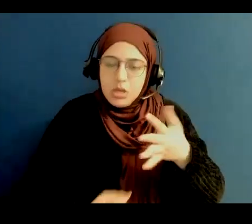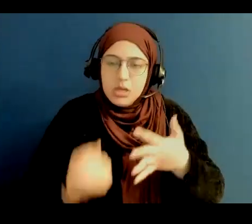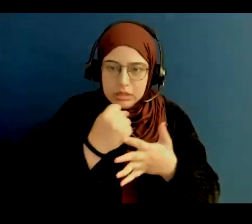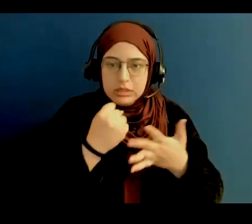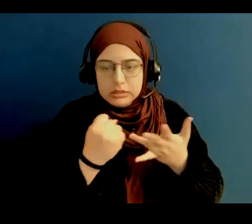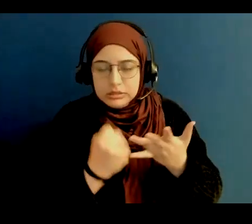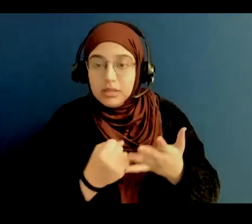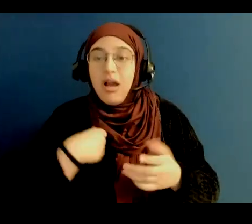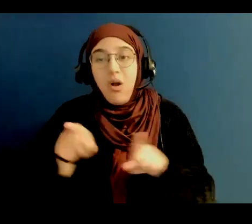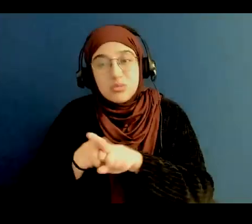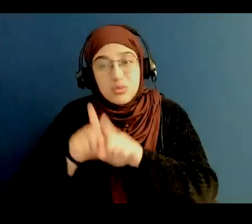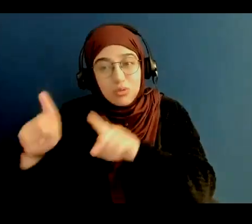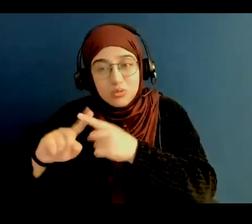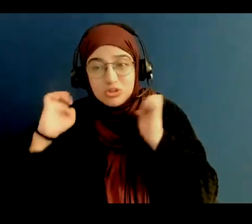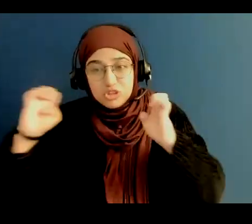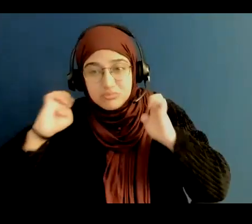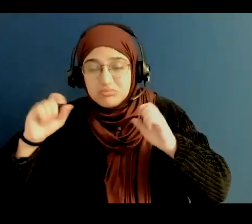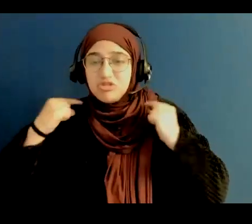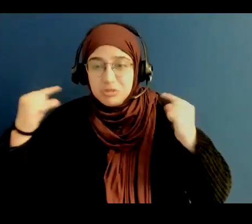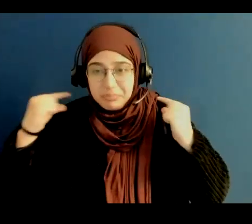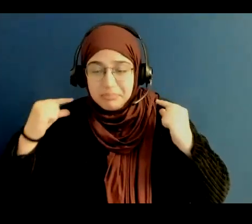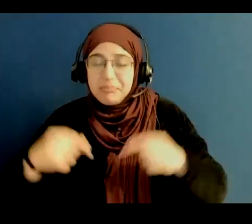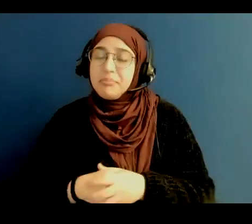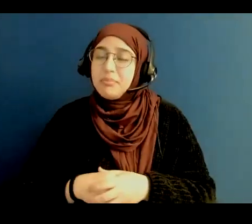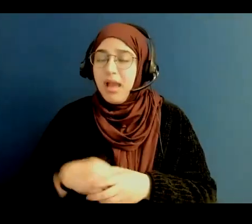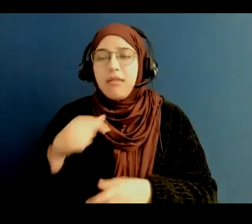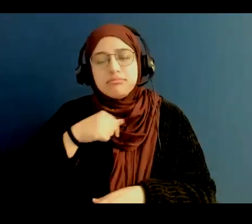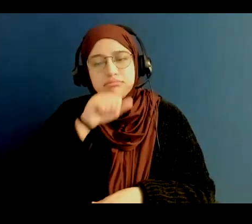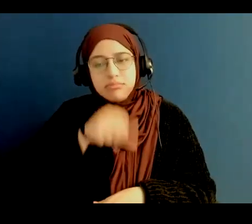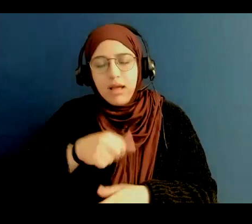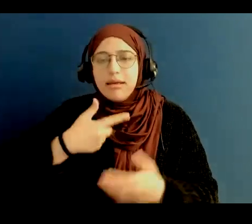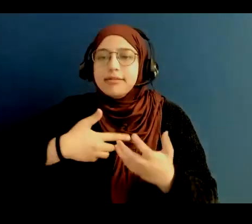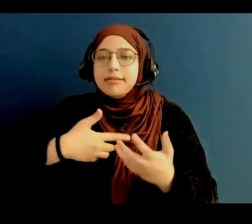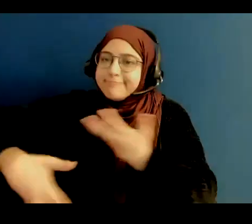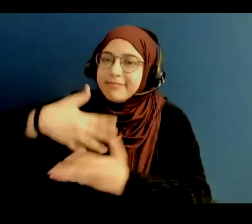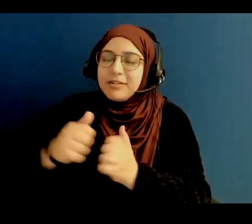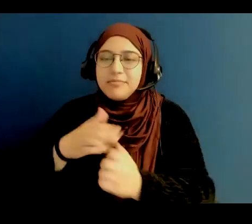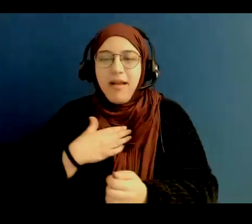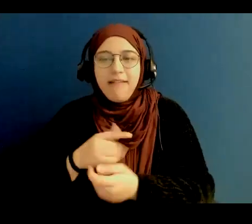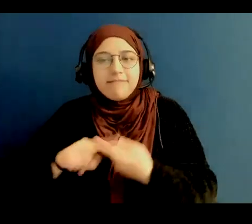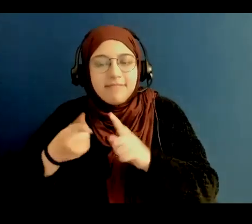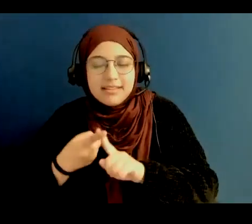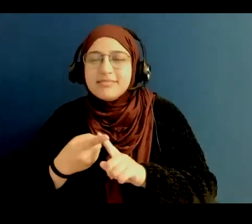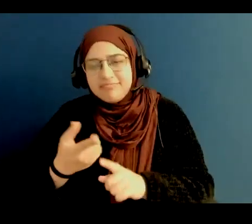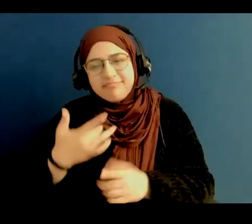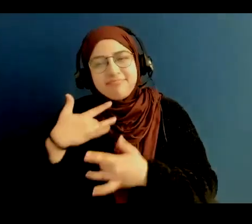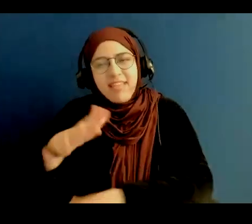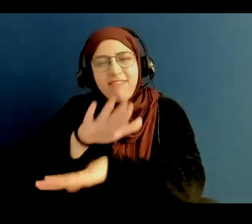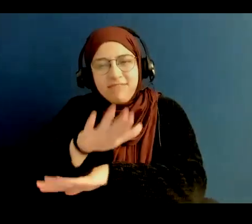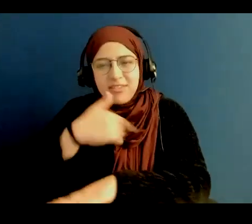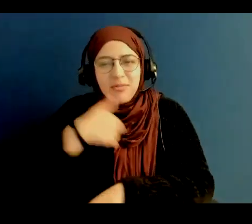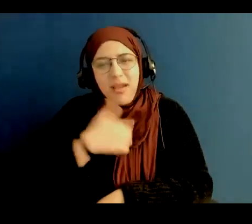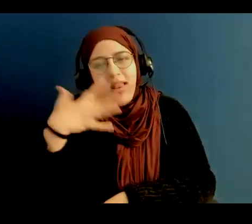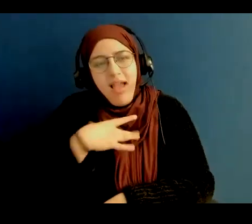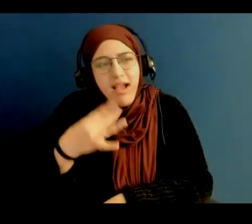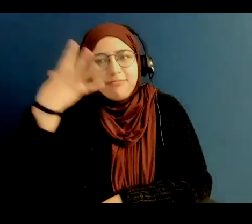to spend time with my friends today. Usually on a Saturday evening or Sunday evening, we like to go out with our friends. But